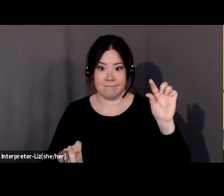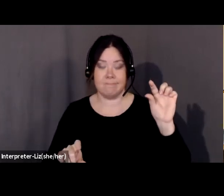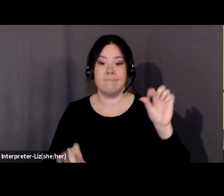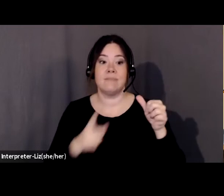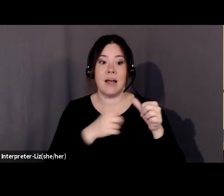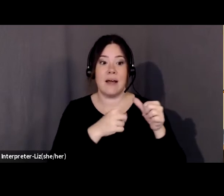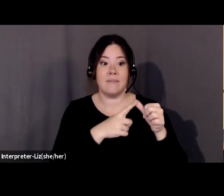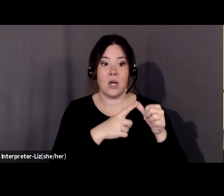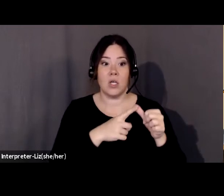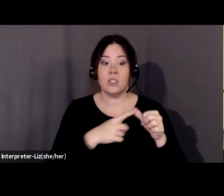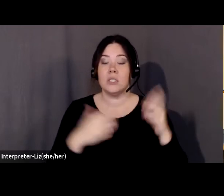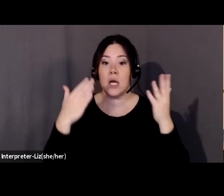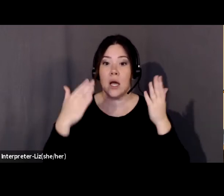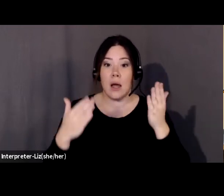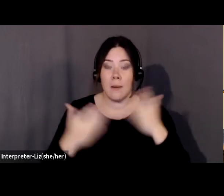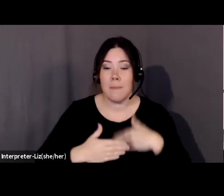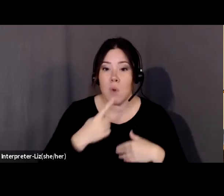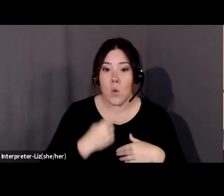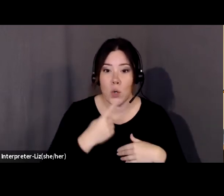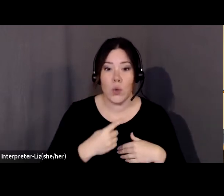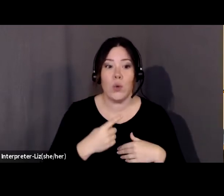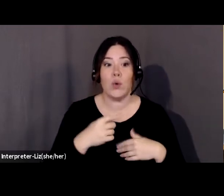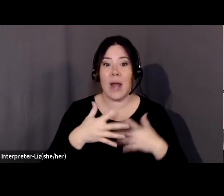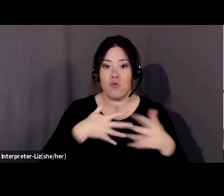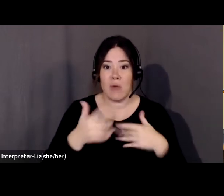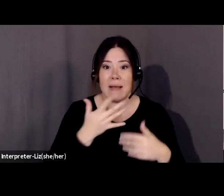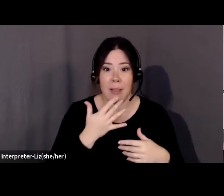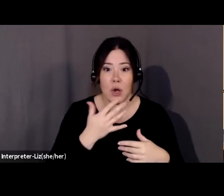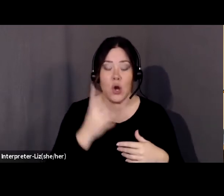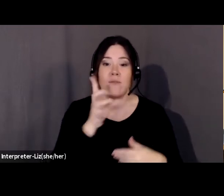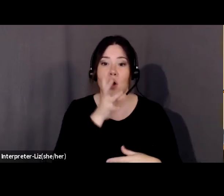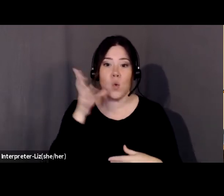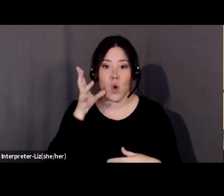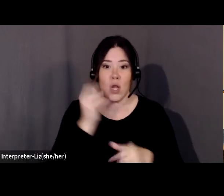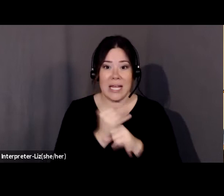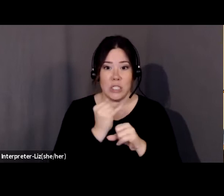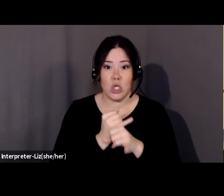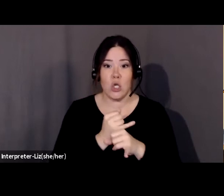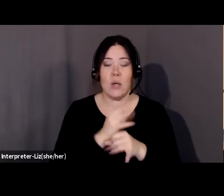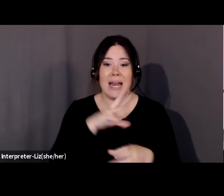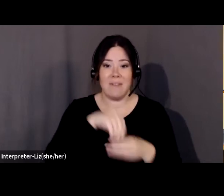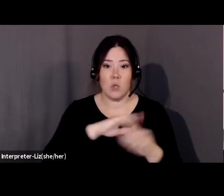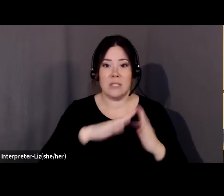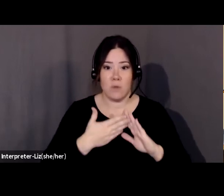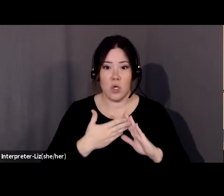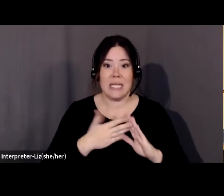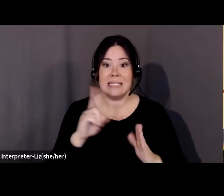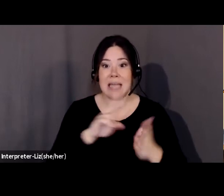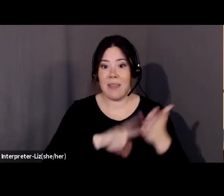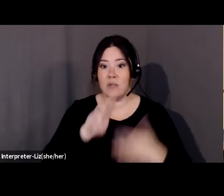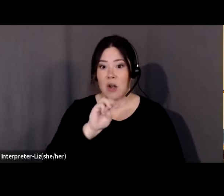is a maroon and gray logo for the Rural Institute for Inclusive Communities at the University of Montana, and